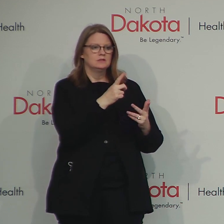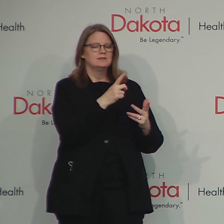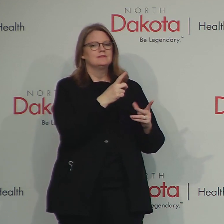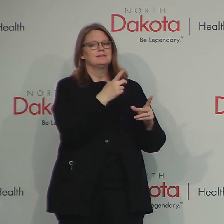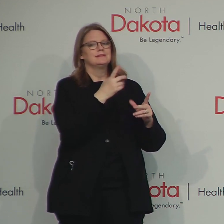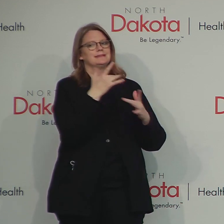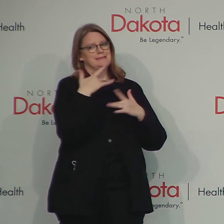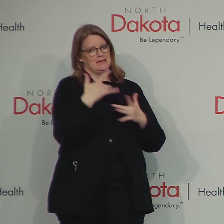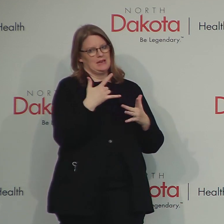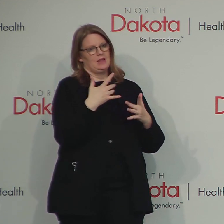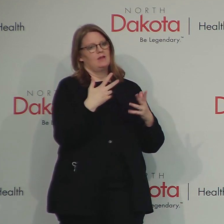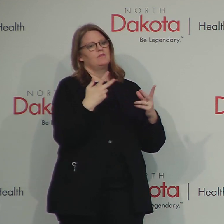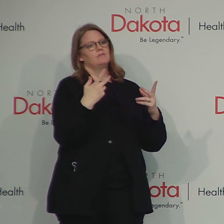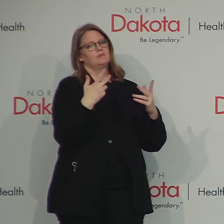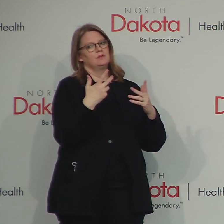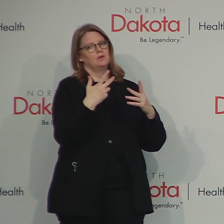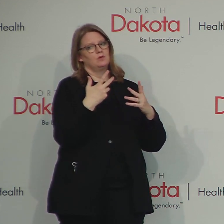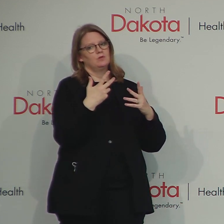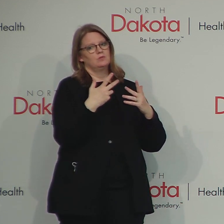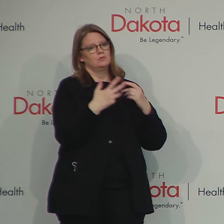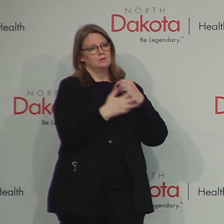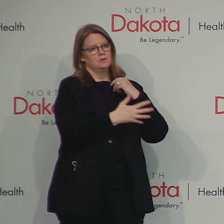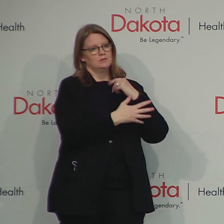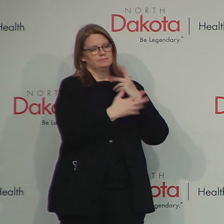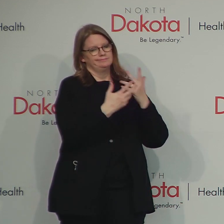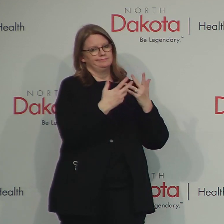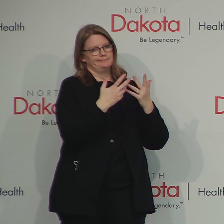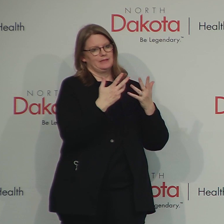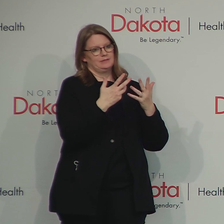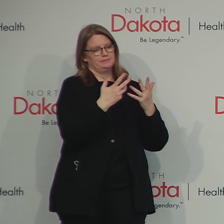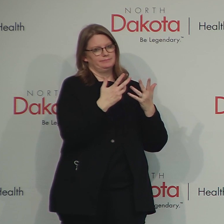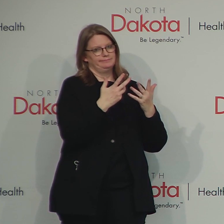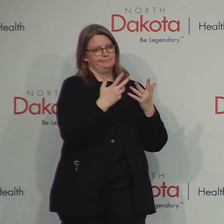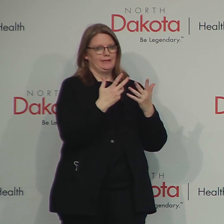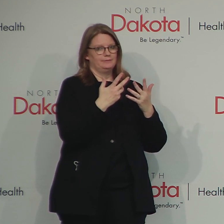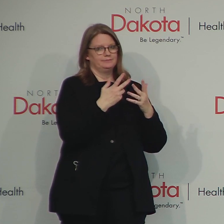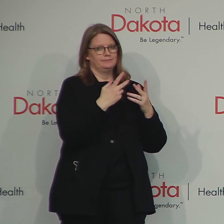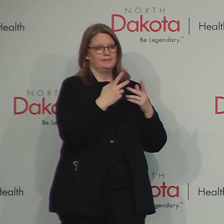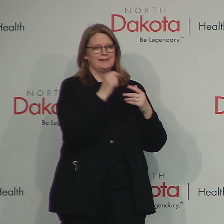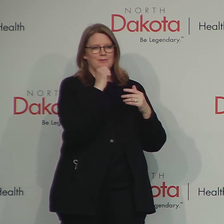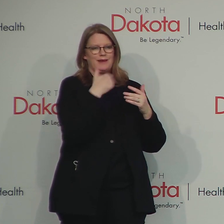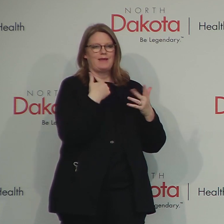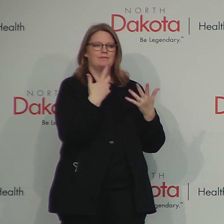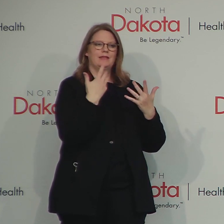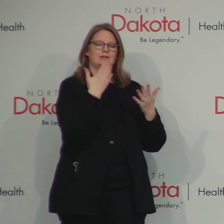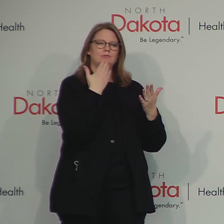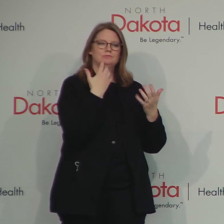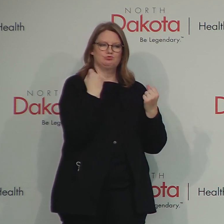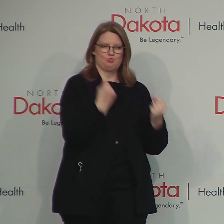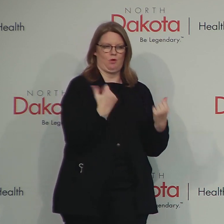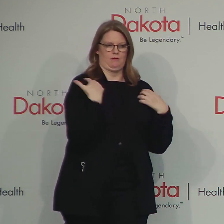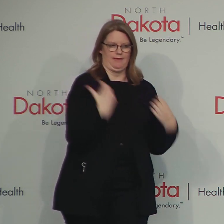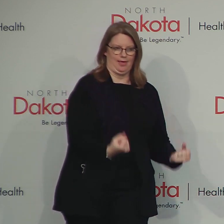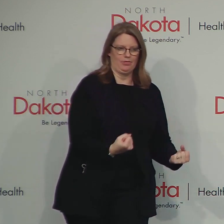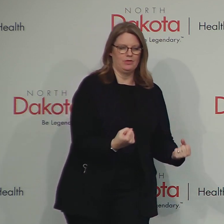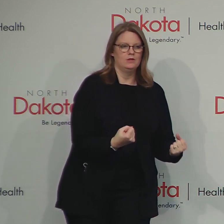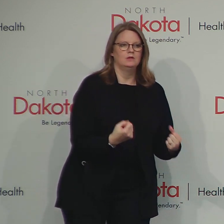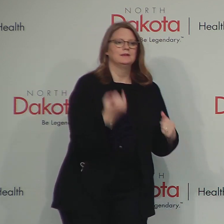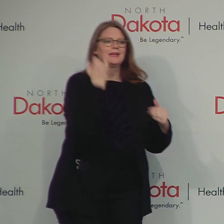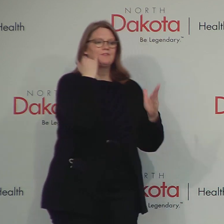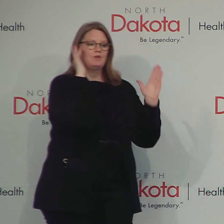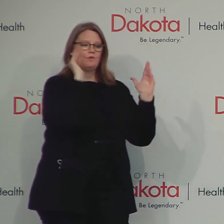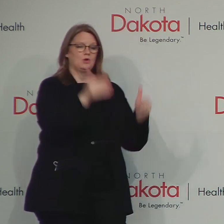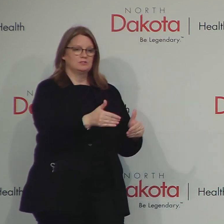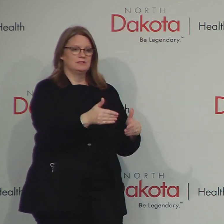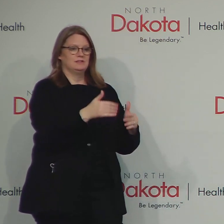health and are more likely to die just in general, unfortunately. And so if you're focusing on vaccinating